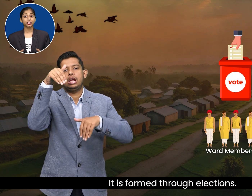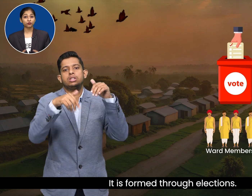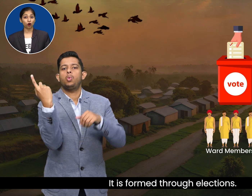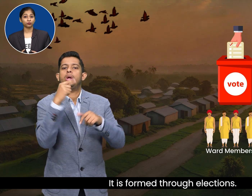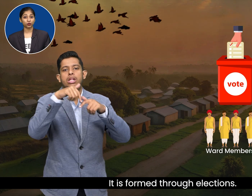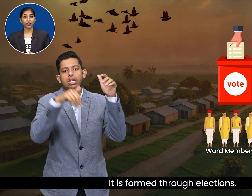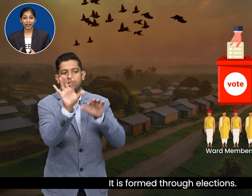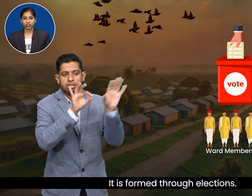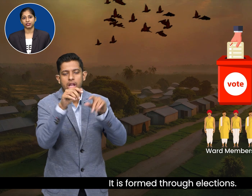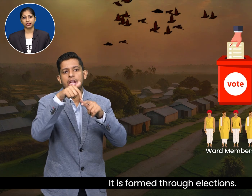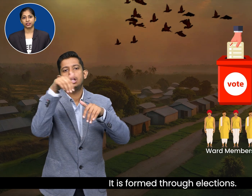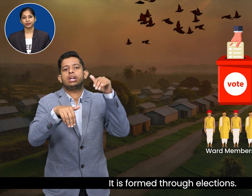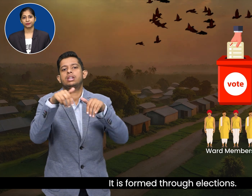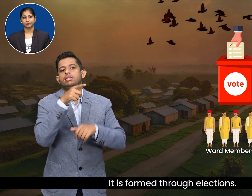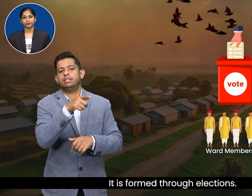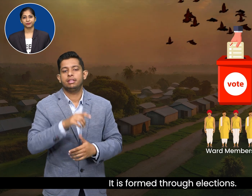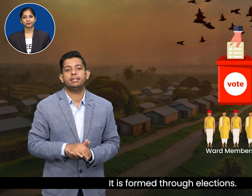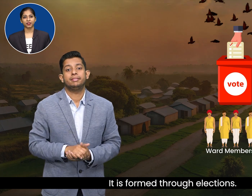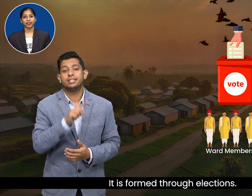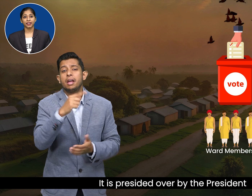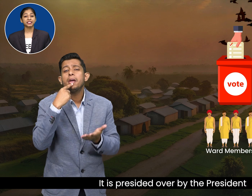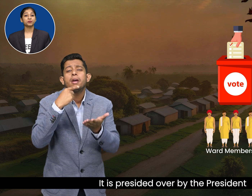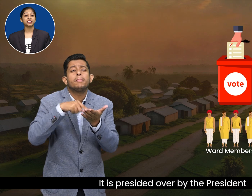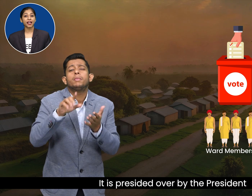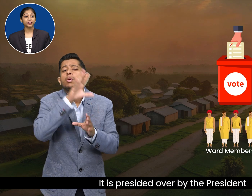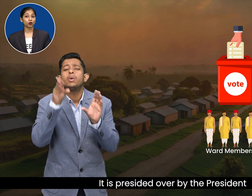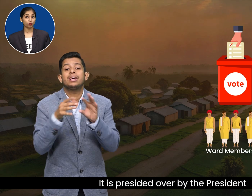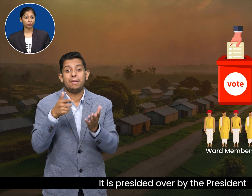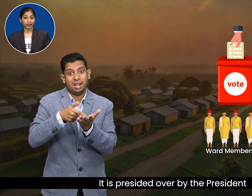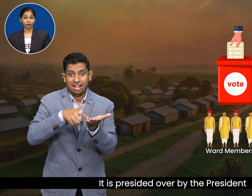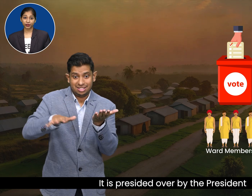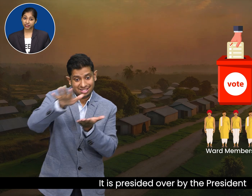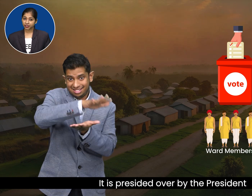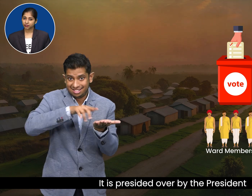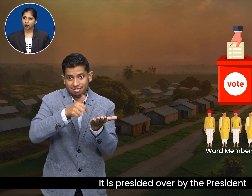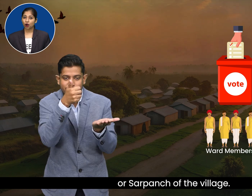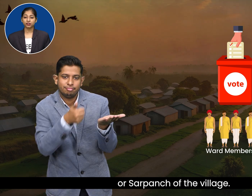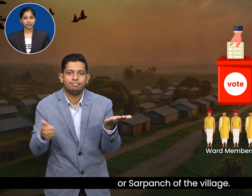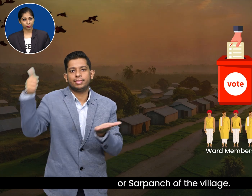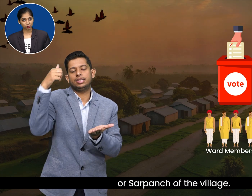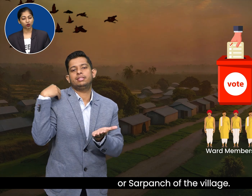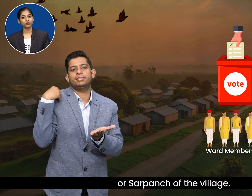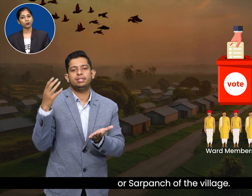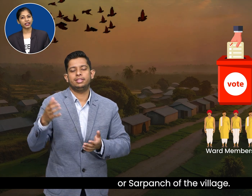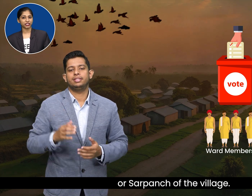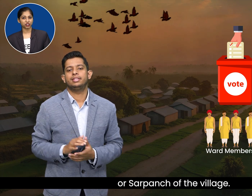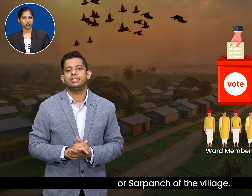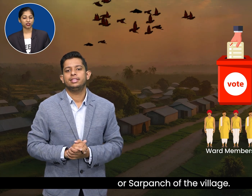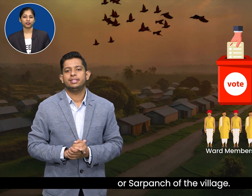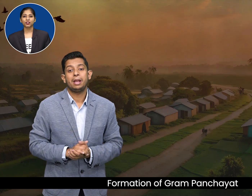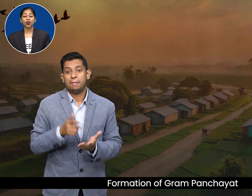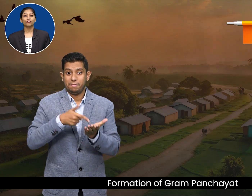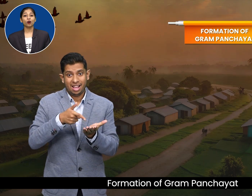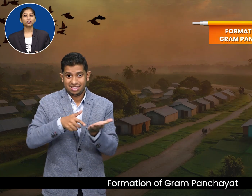It is formed through elections. It is presided over by the president or Sarpanch of the